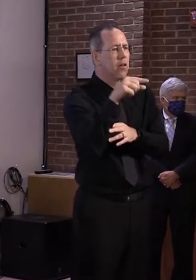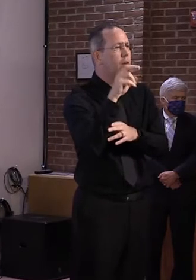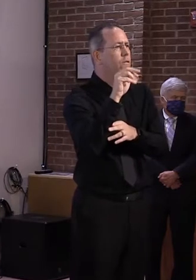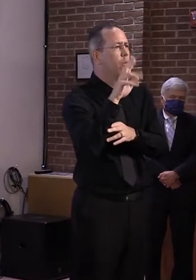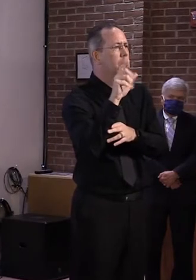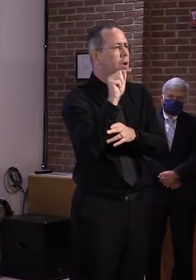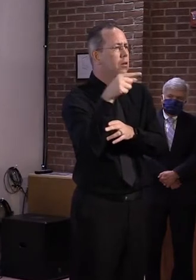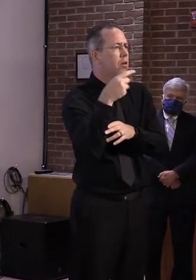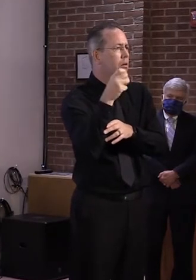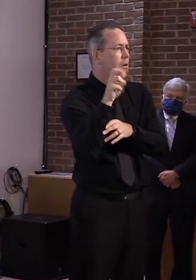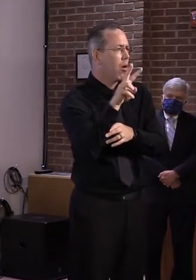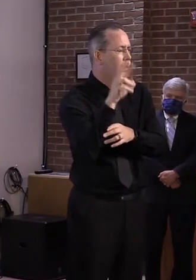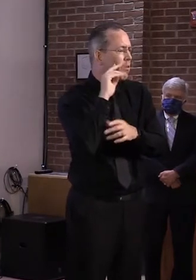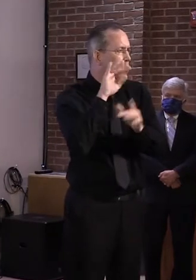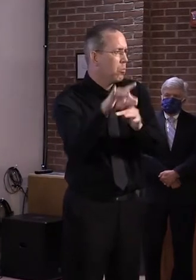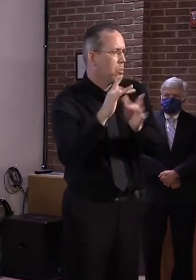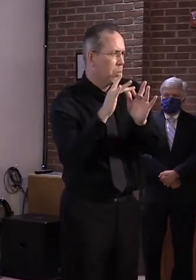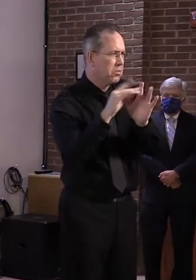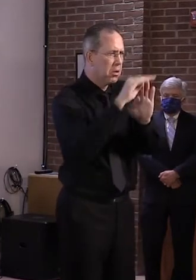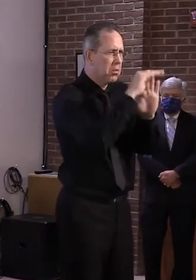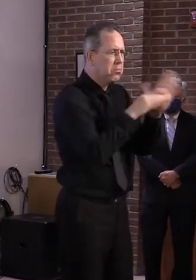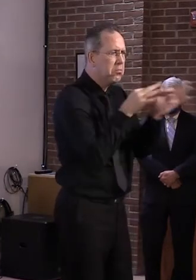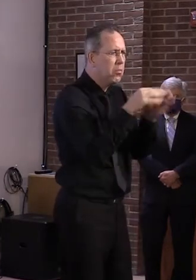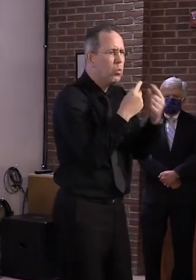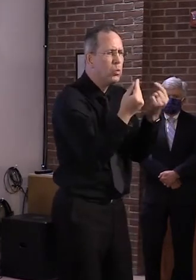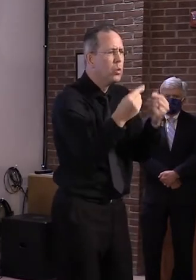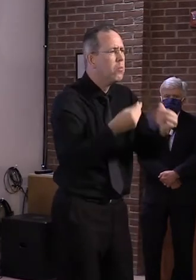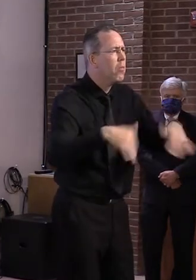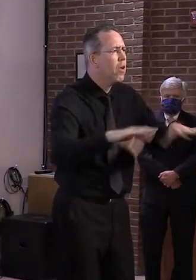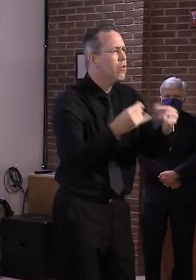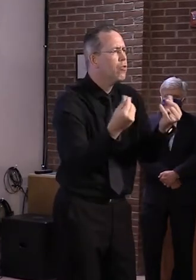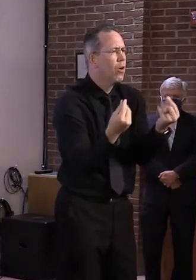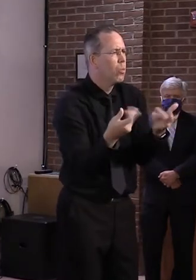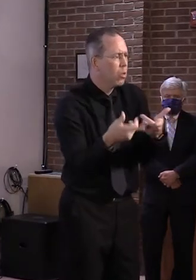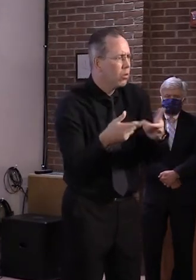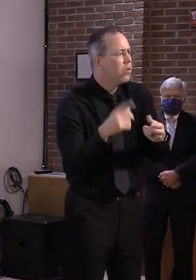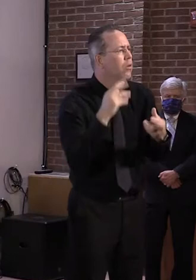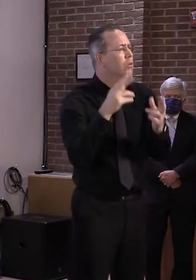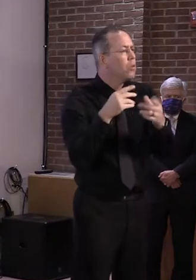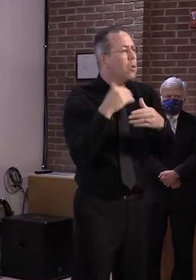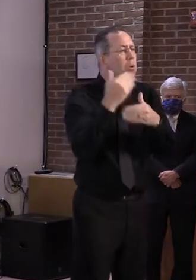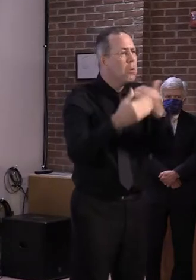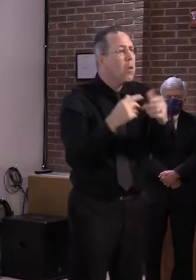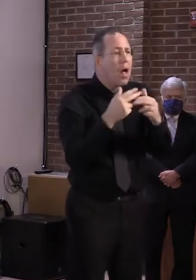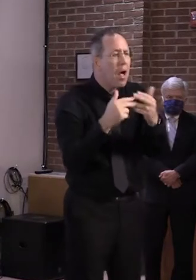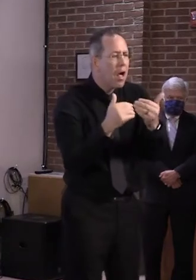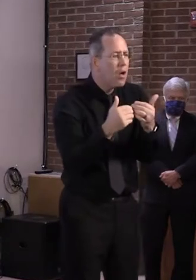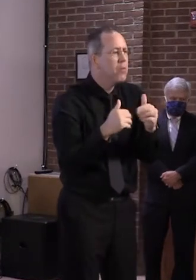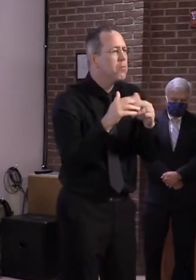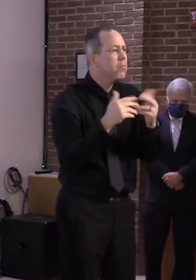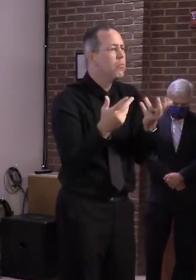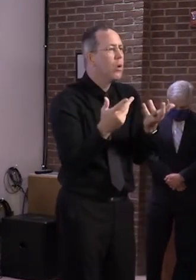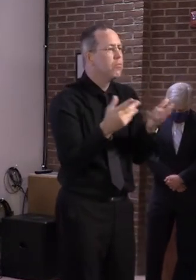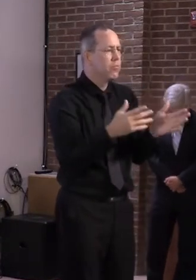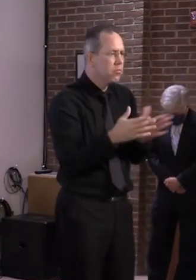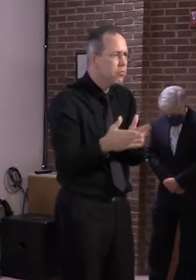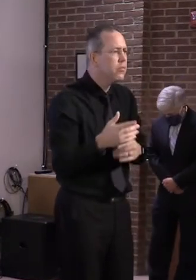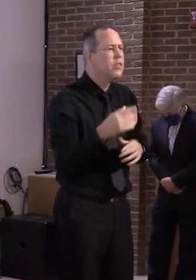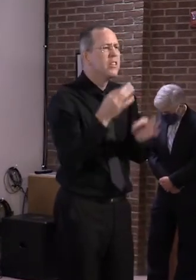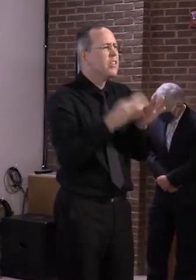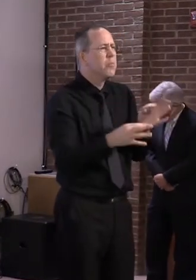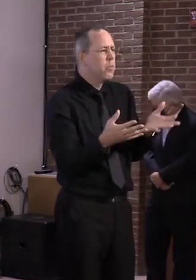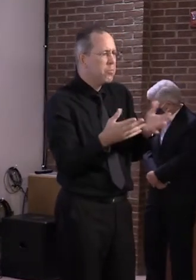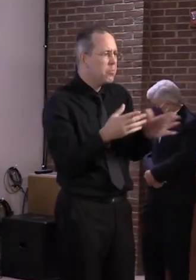accd.vermont.gov, to help playgrounds open in a safe way. The guidance is simple, and it covers the same